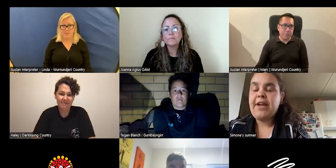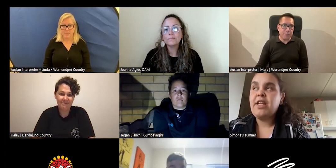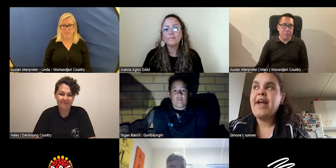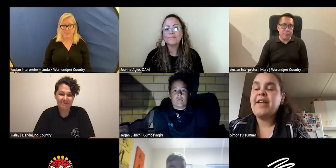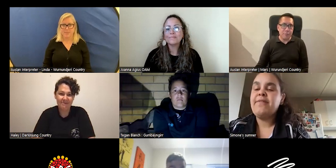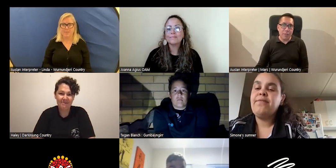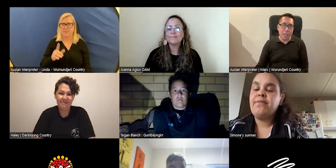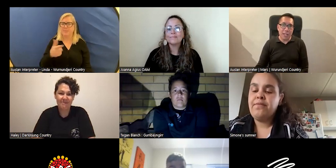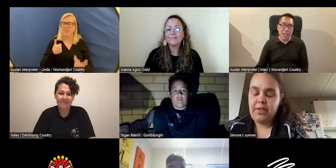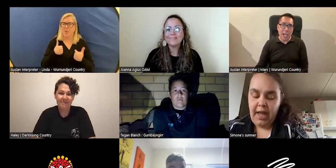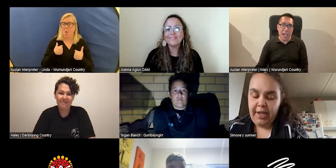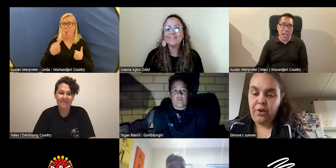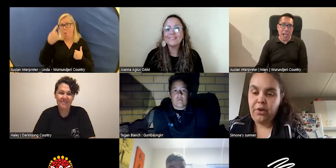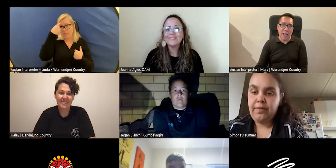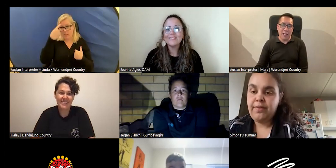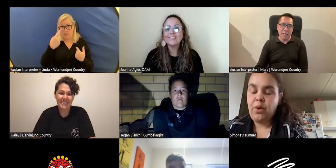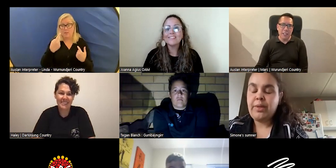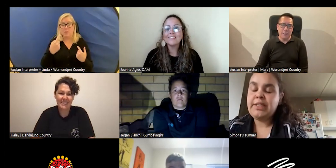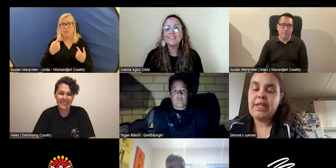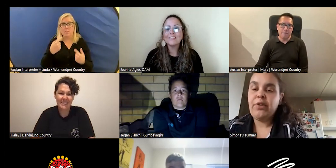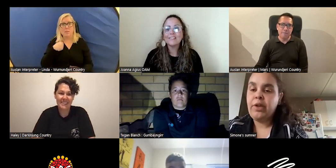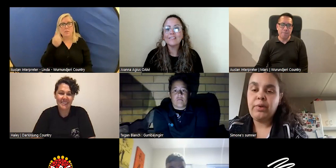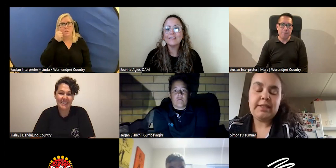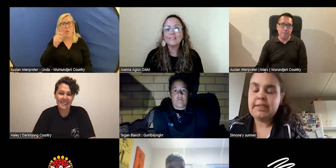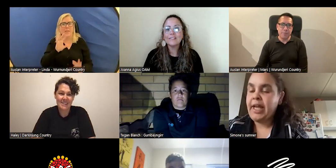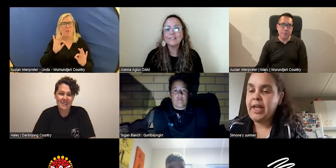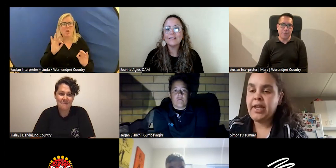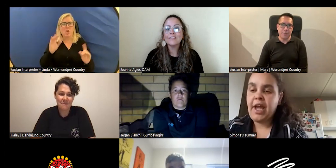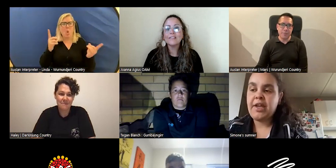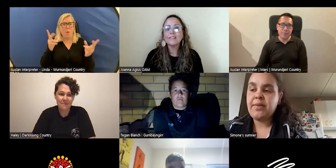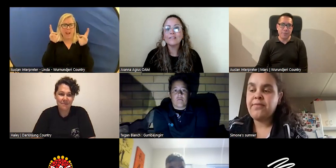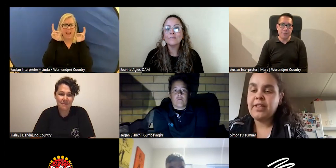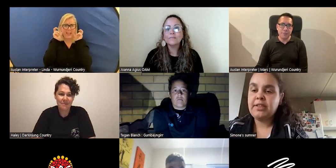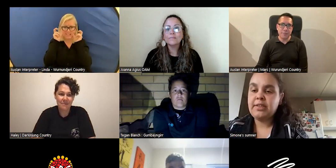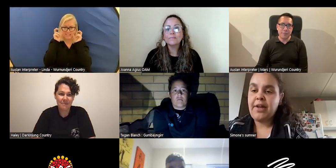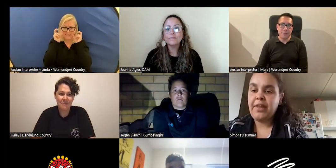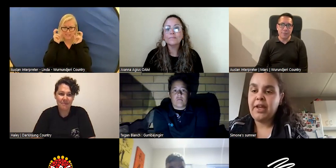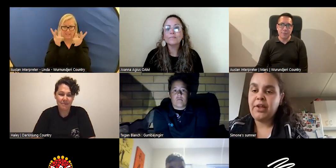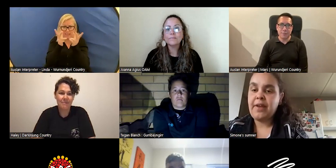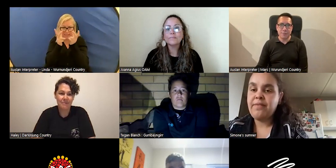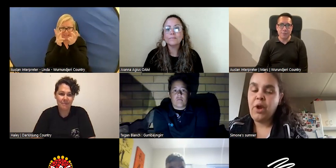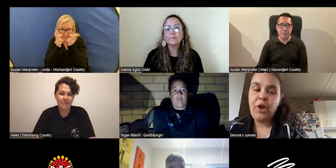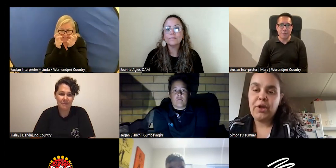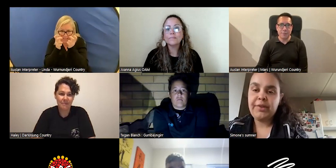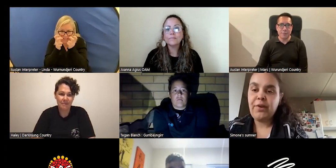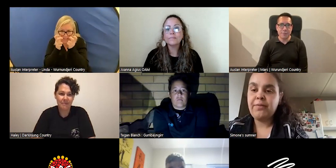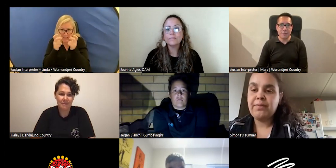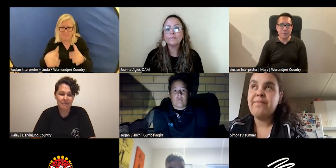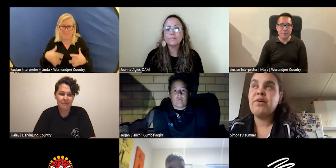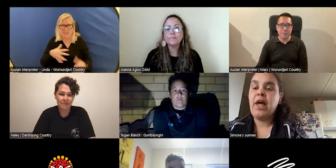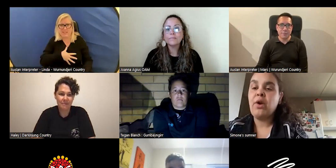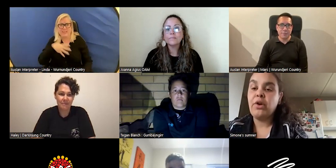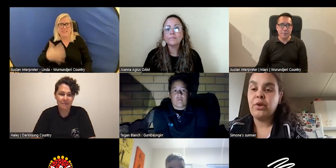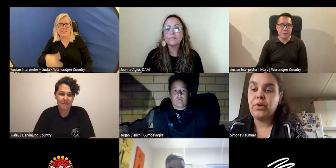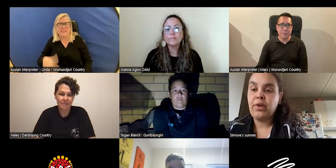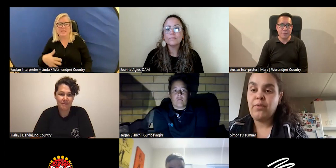I reckon if no one's hearing or listening, the fellas out there, they feel hurt. They